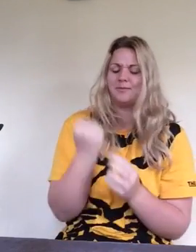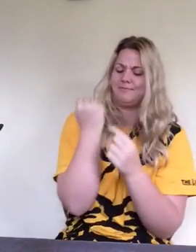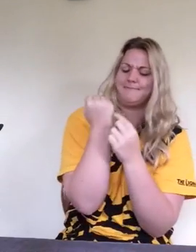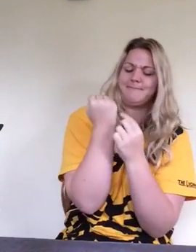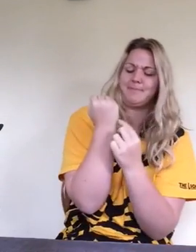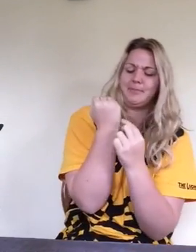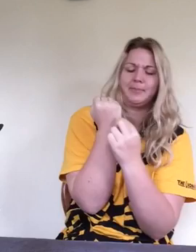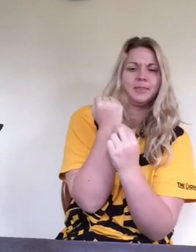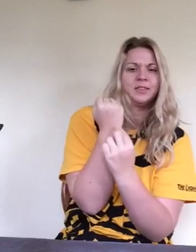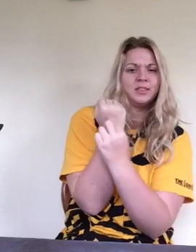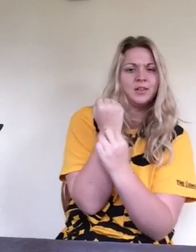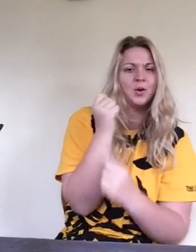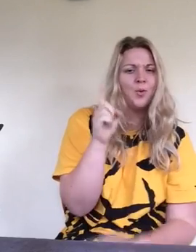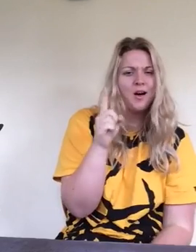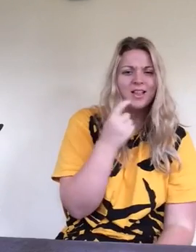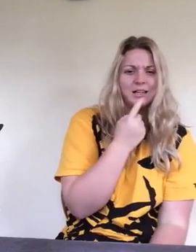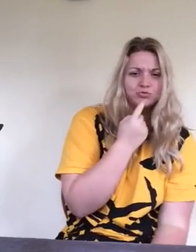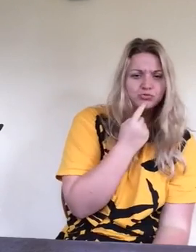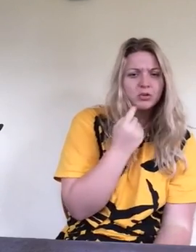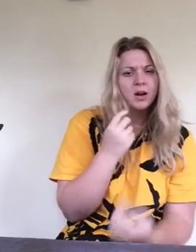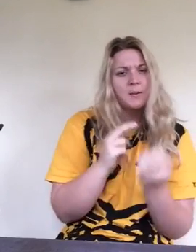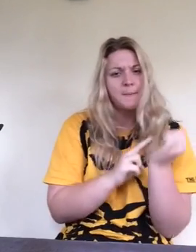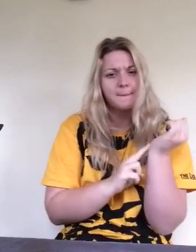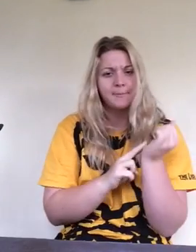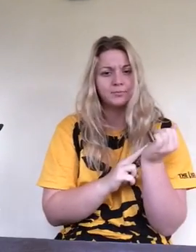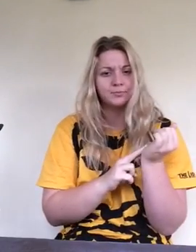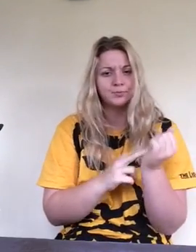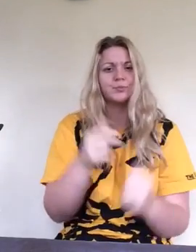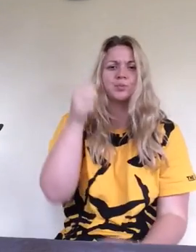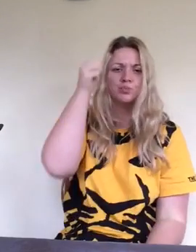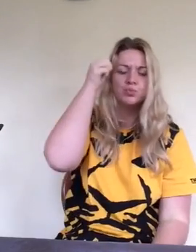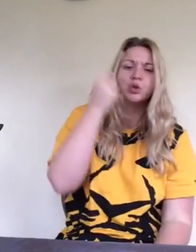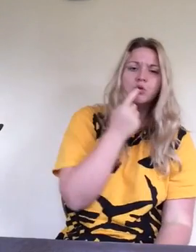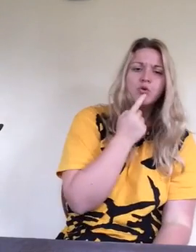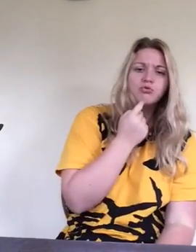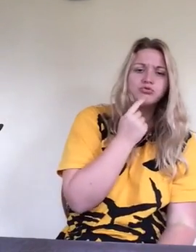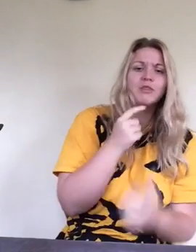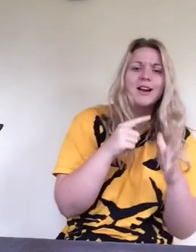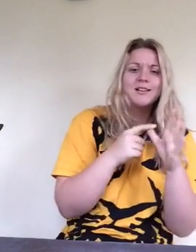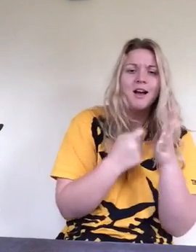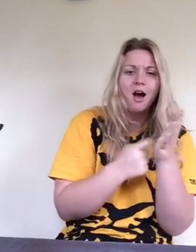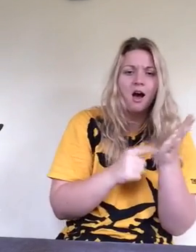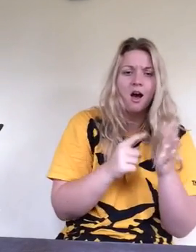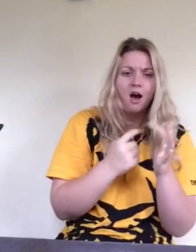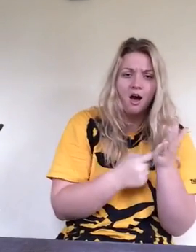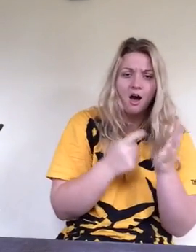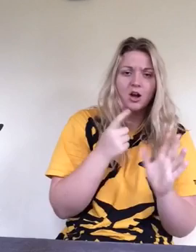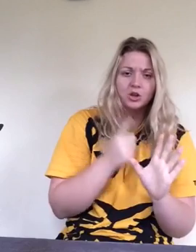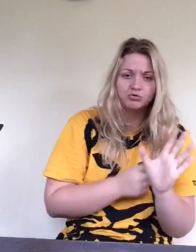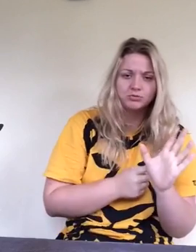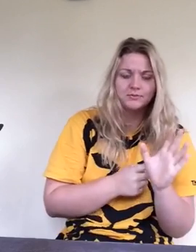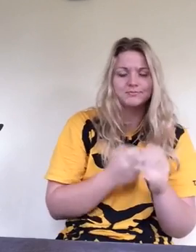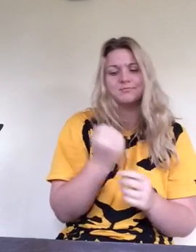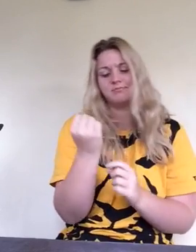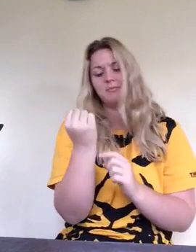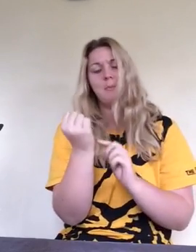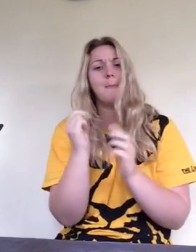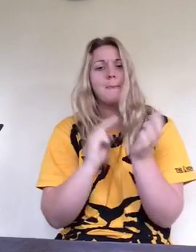ones, and the blue ones are the veins, and the red ones are the arteries, but are they part of the systemic flow, or the pulmonary flow,